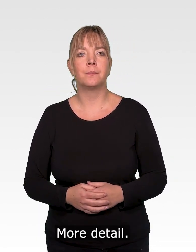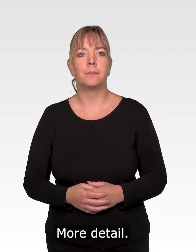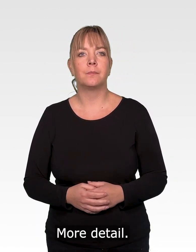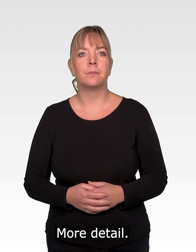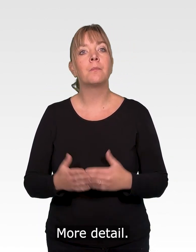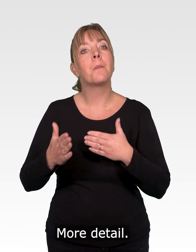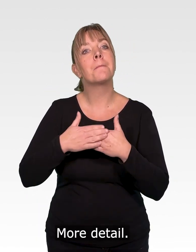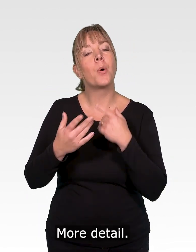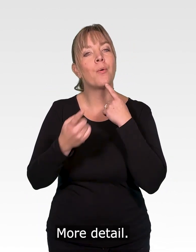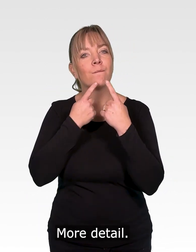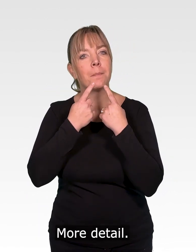More detail.